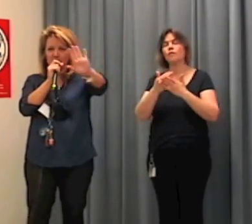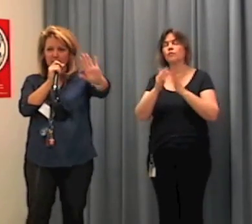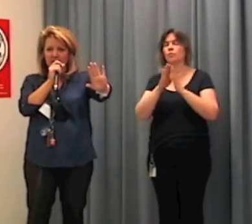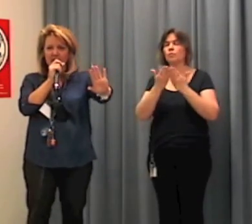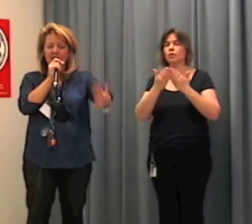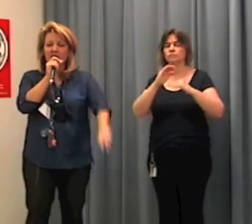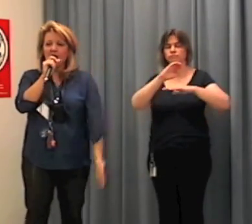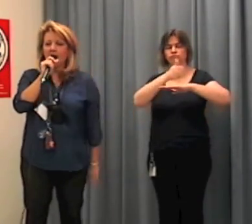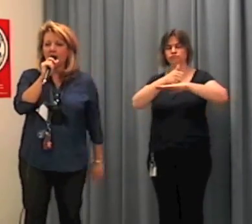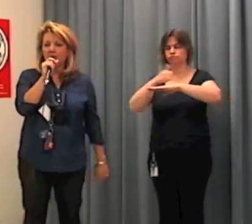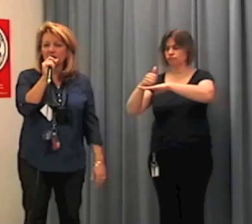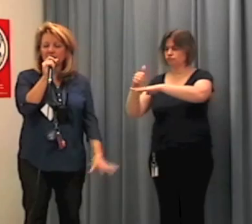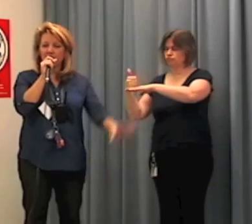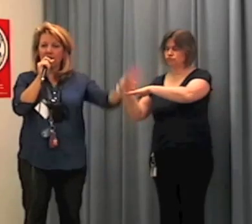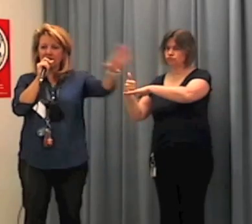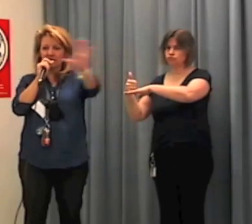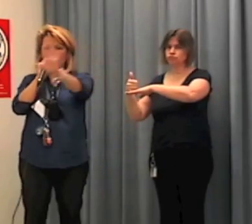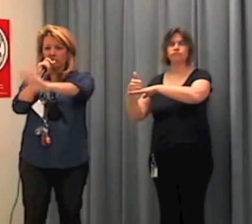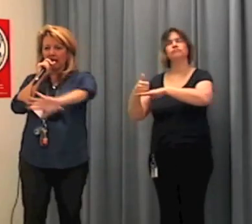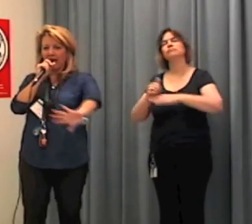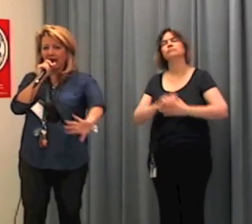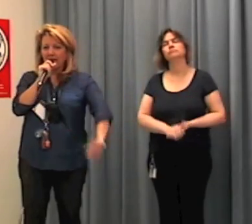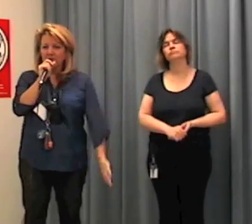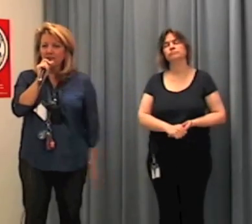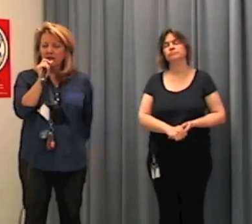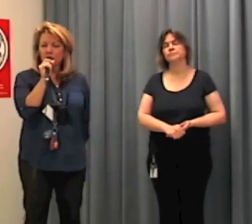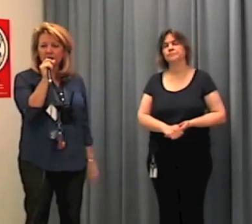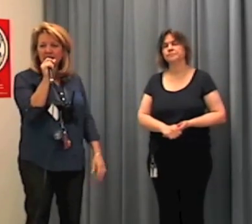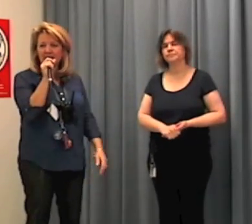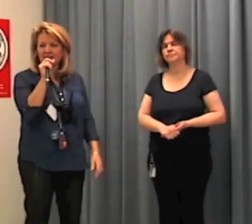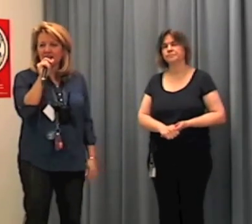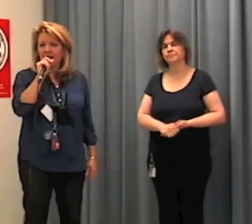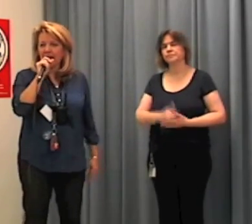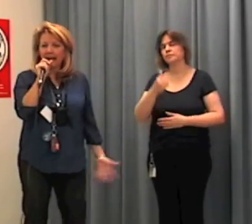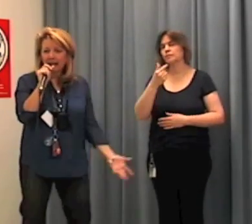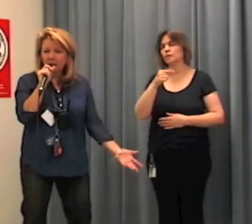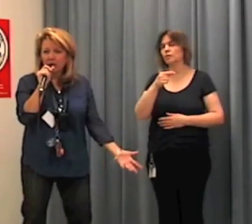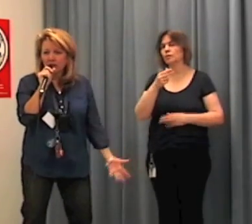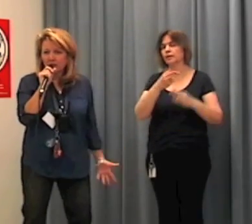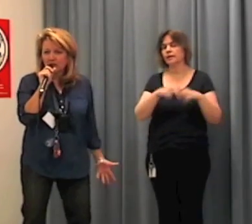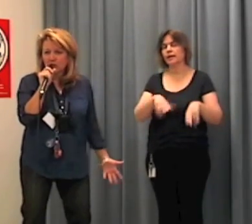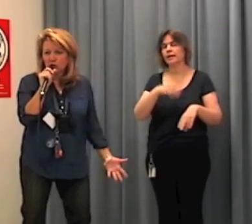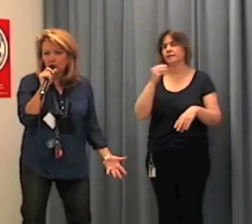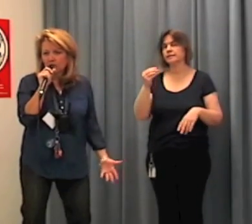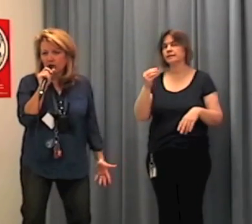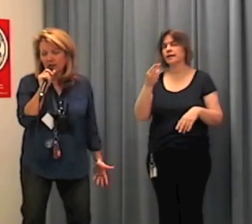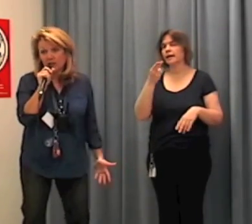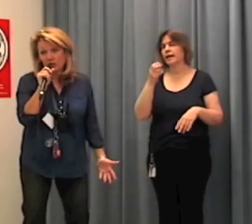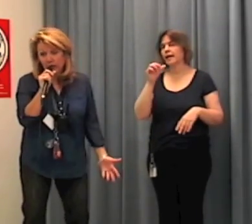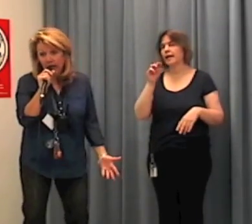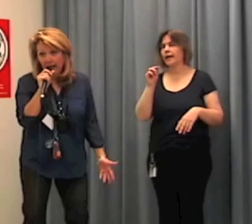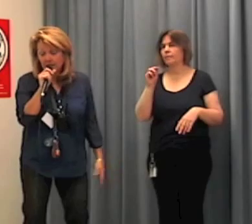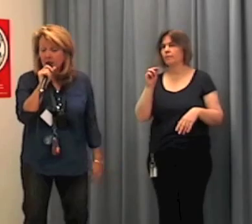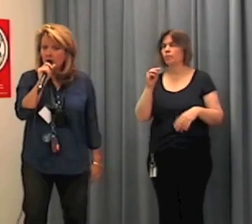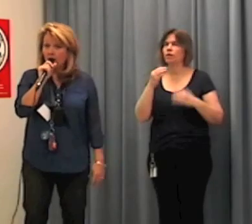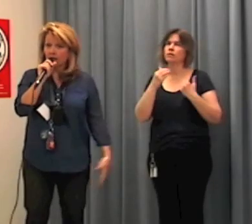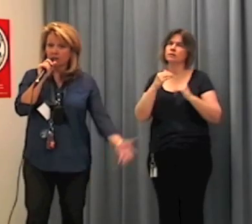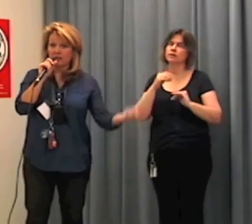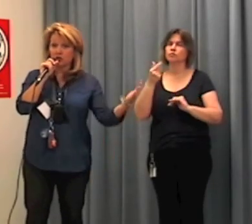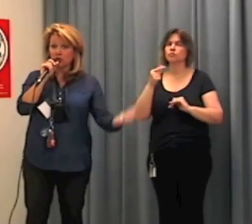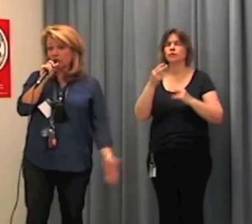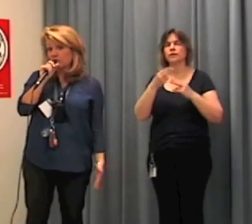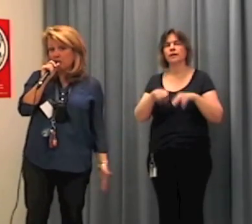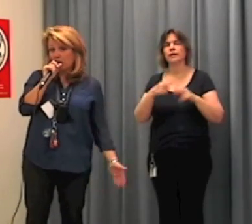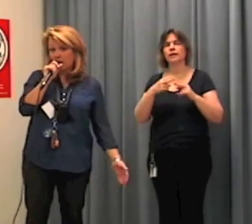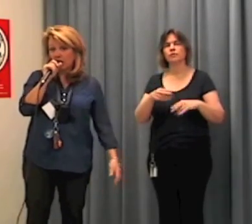Seuss books on display. Green eggs and ham are going to be served, or at least green eggs, are going to